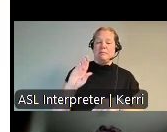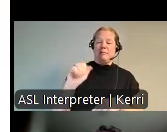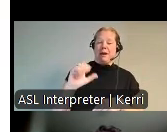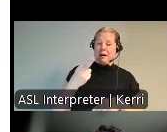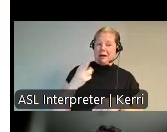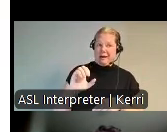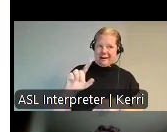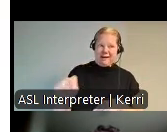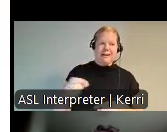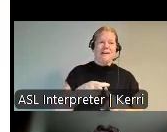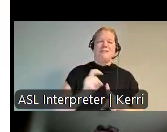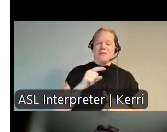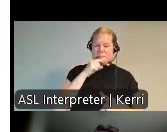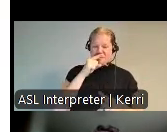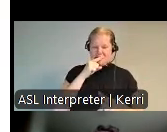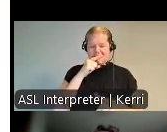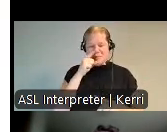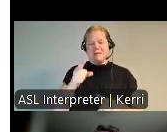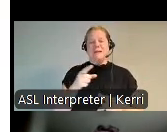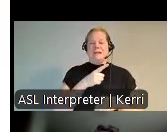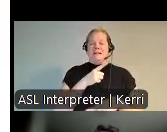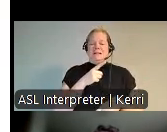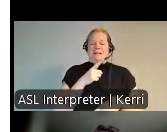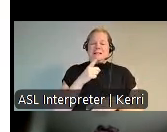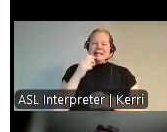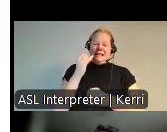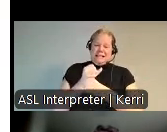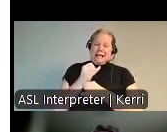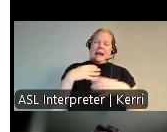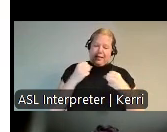also from the Public Health Institute of Western Mass. And